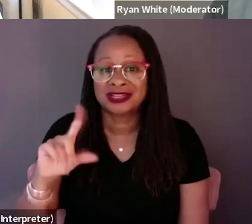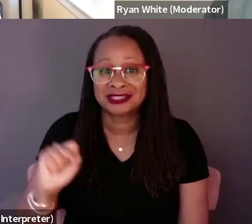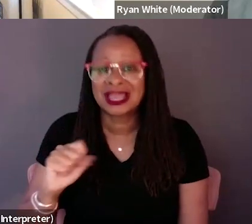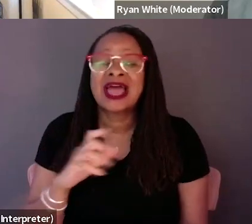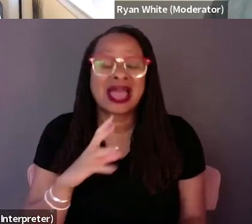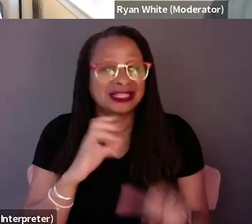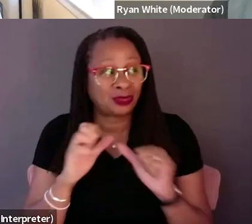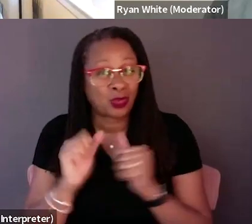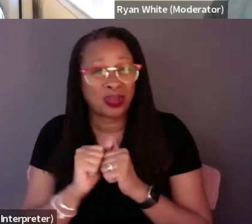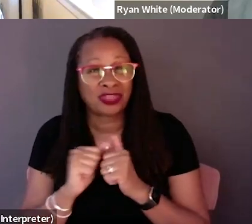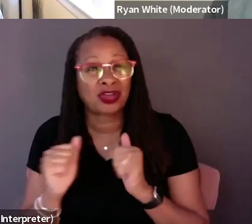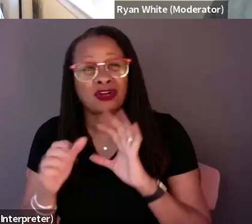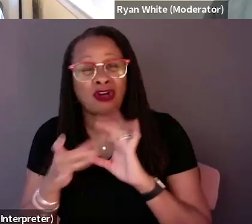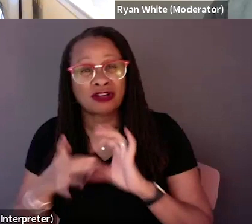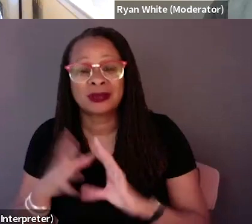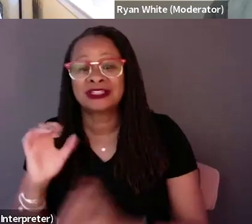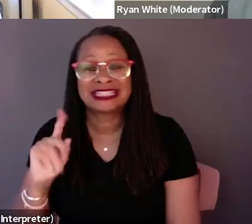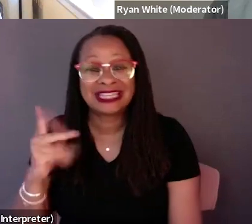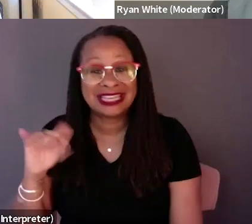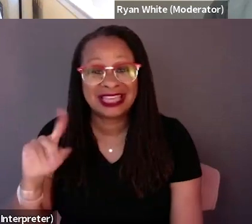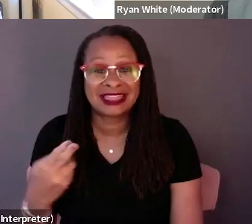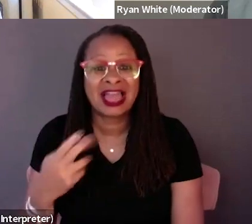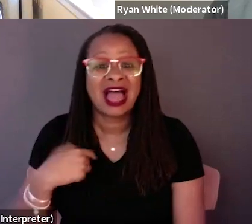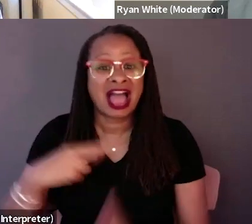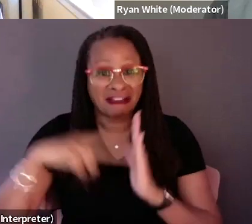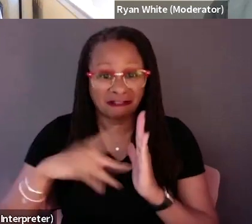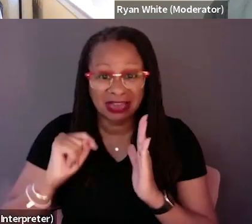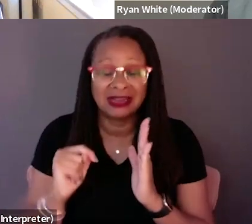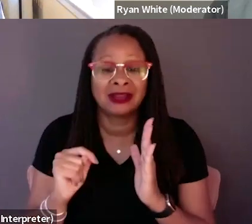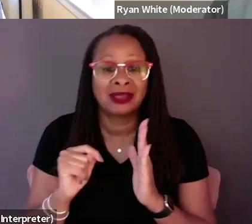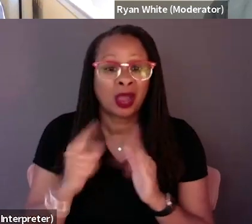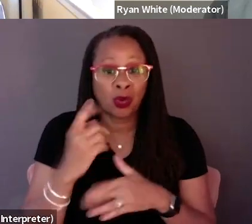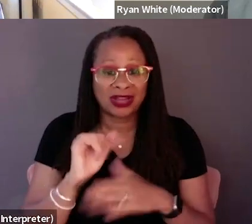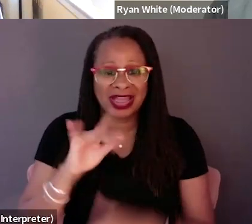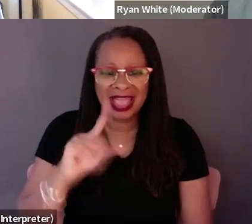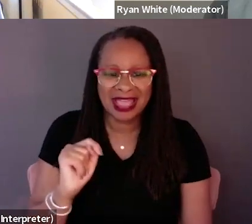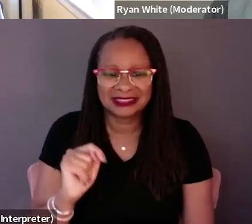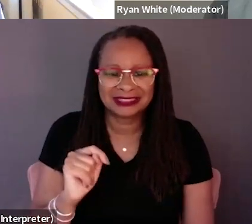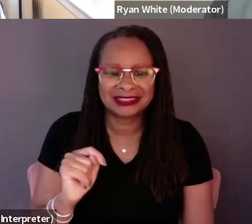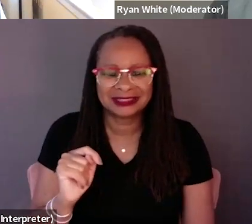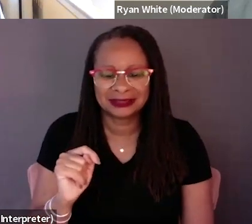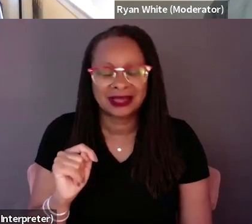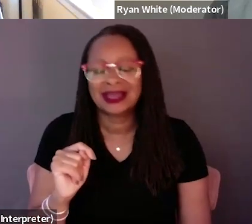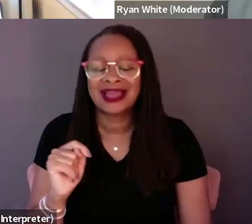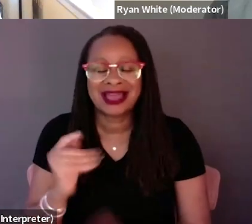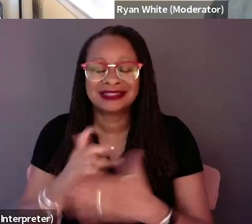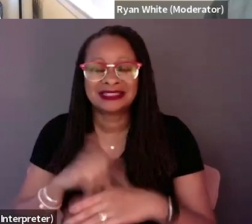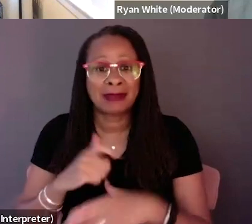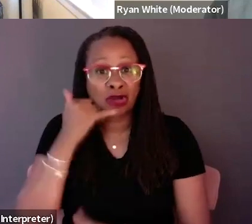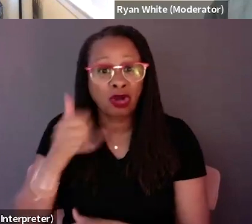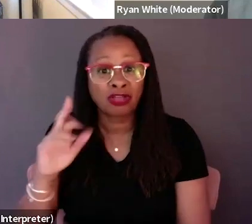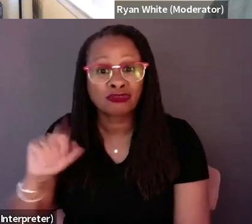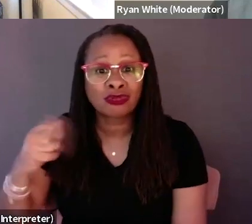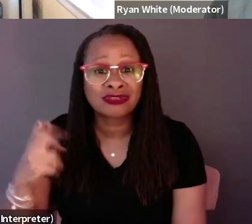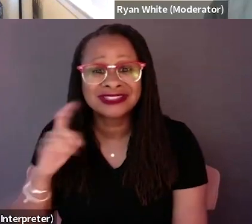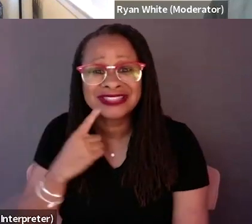on Dateline now. I remember reading it one act at a time, and actually calling Ruth and saying, "This story's amazing! Like, oh my